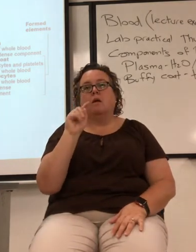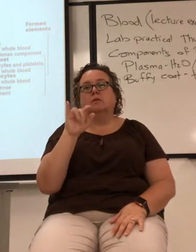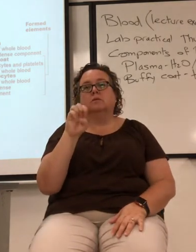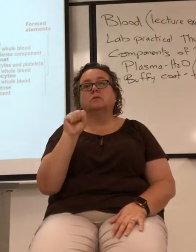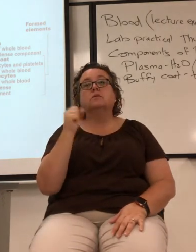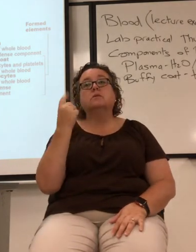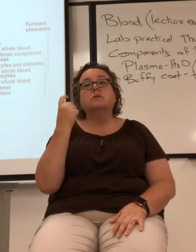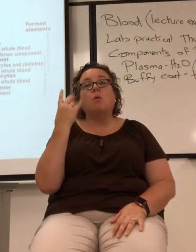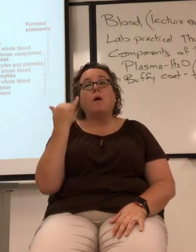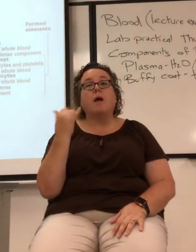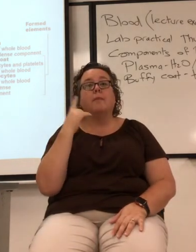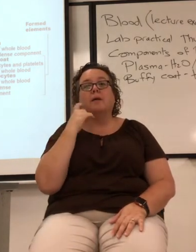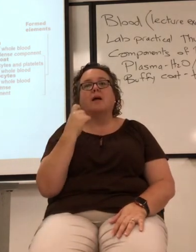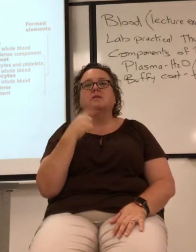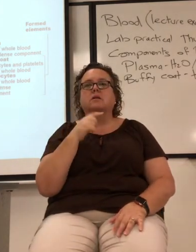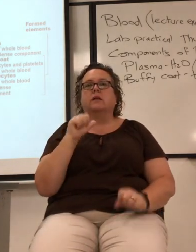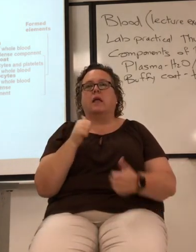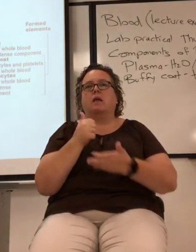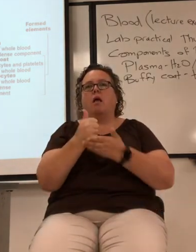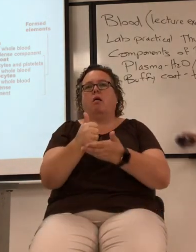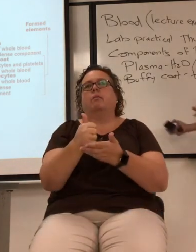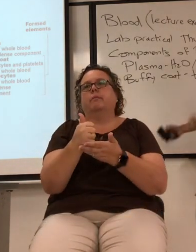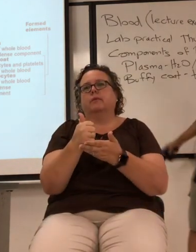because they can help